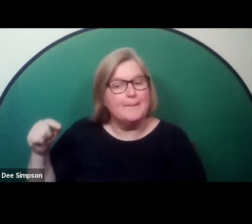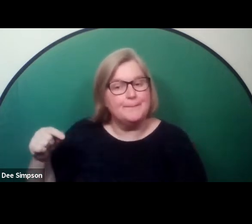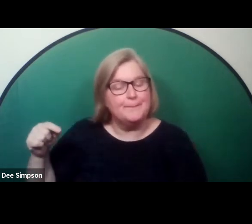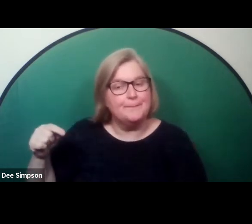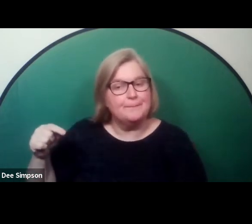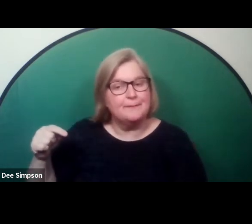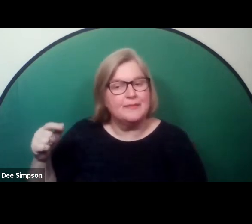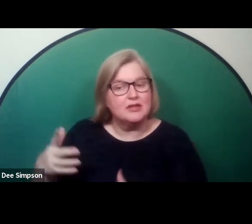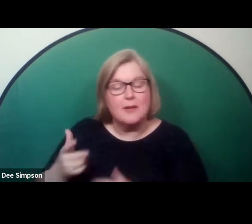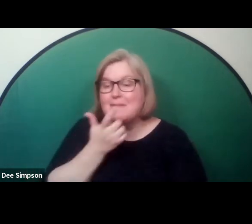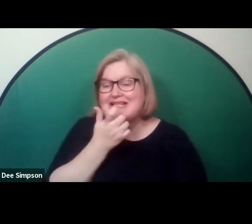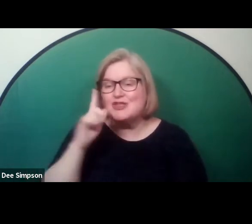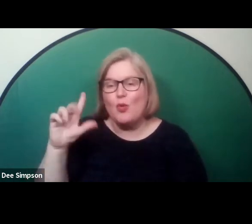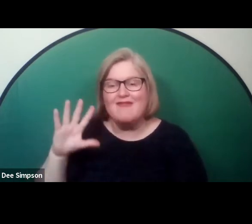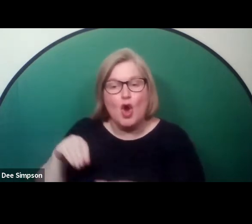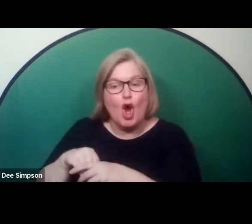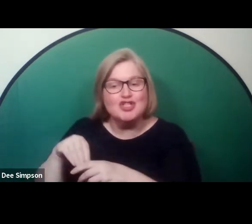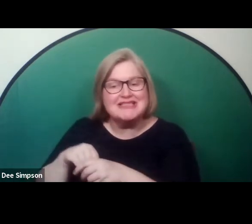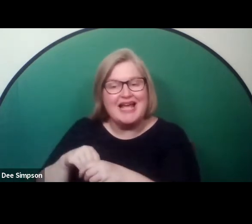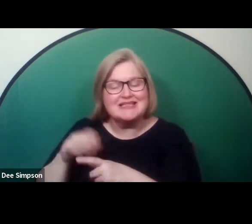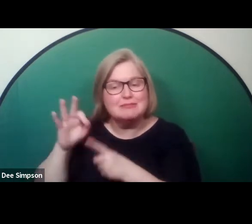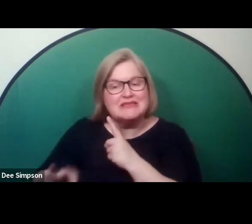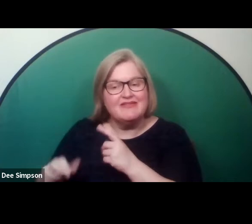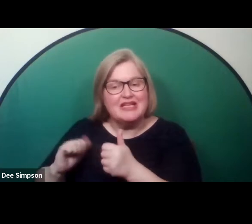this brings the potential for context-specific innovation.